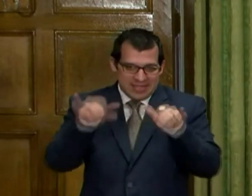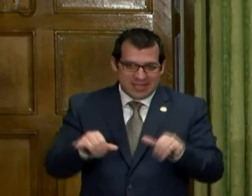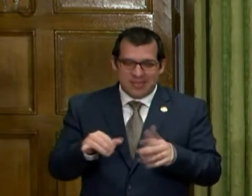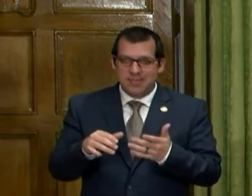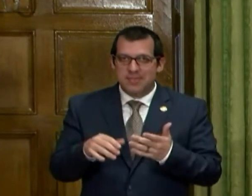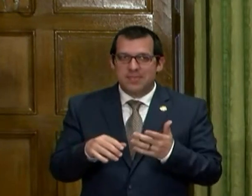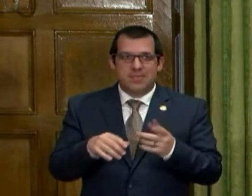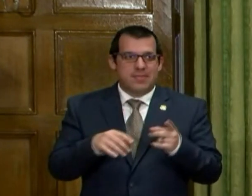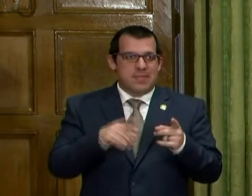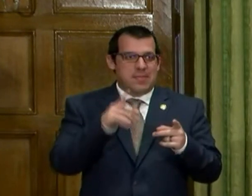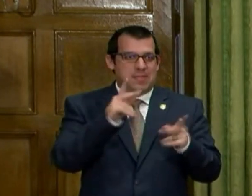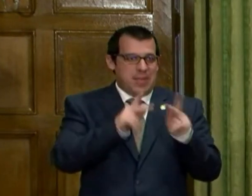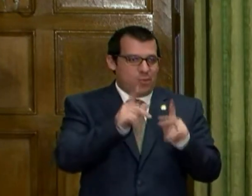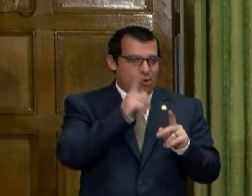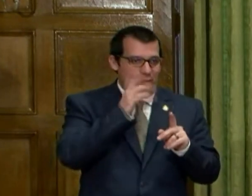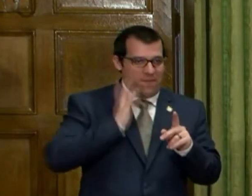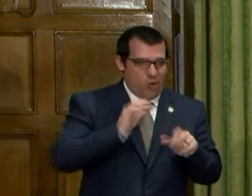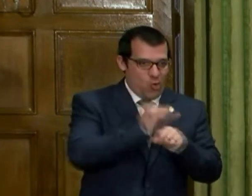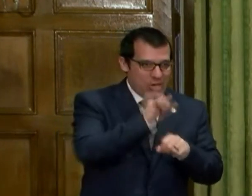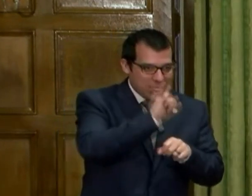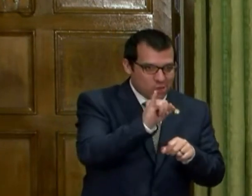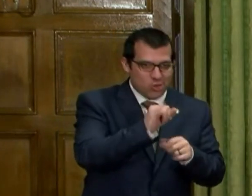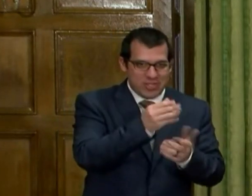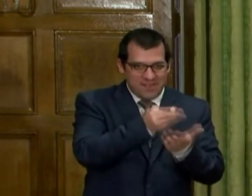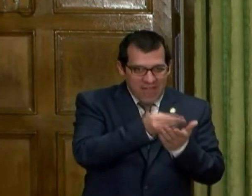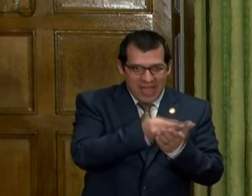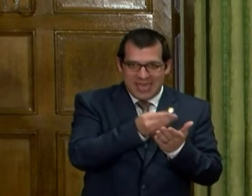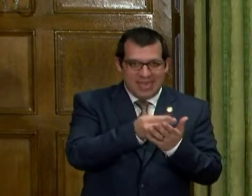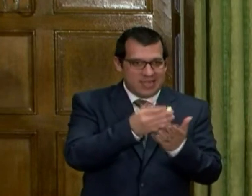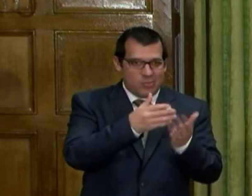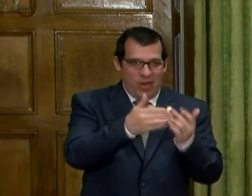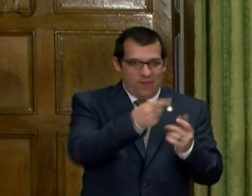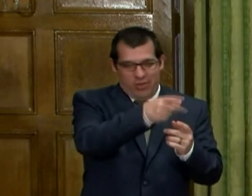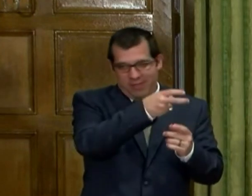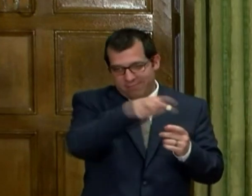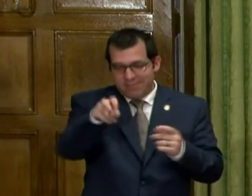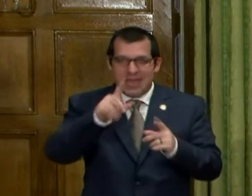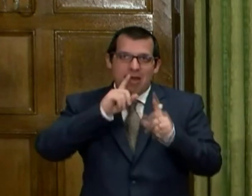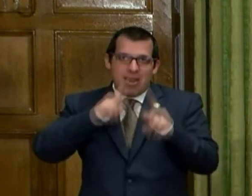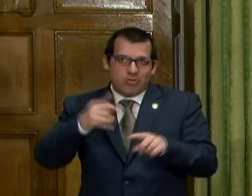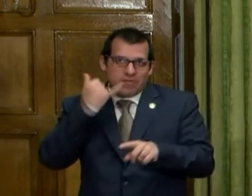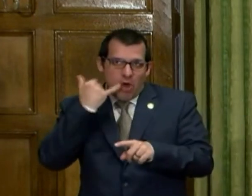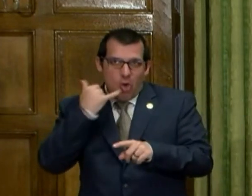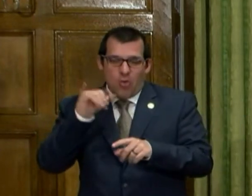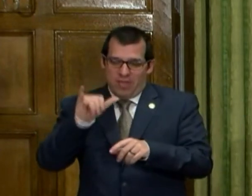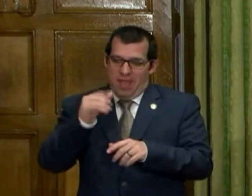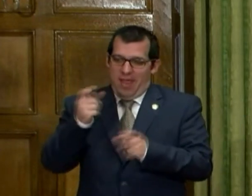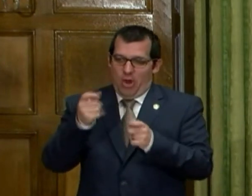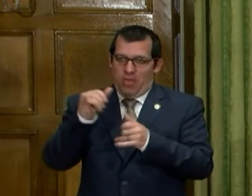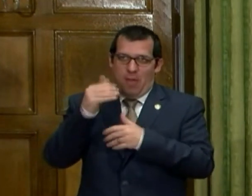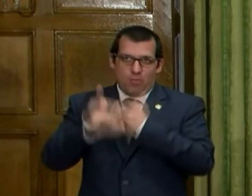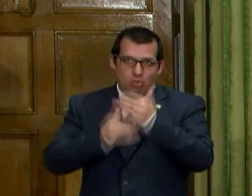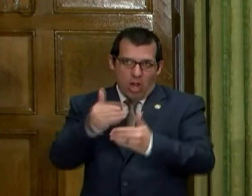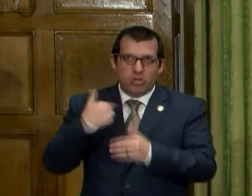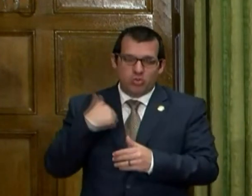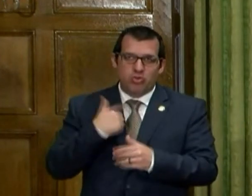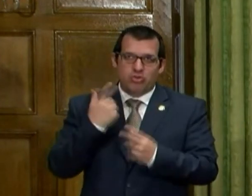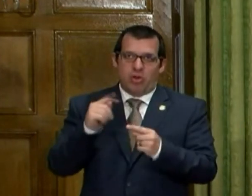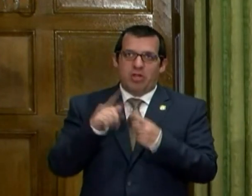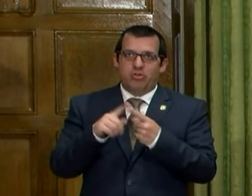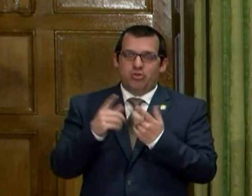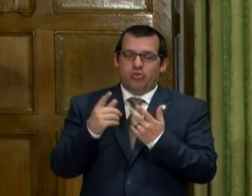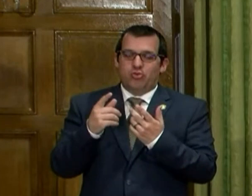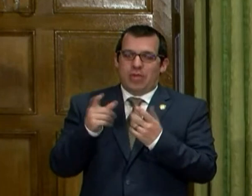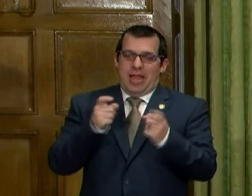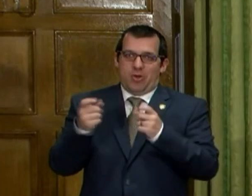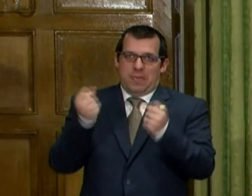from insurance, from economic development, from finance, all trying to handle this process as we're trying to go through the onslaught